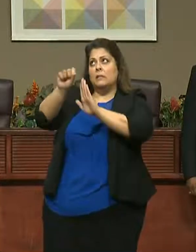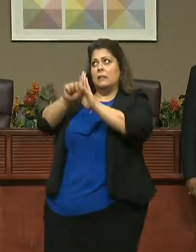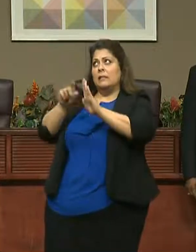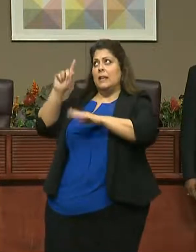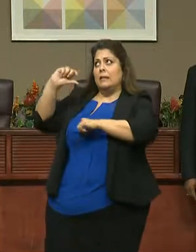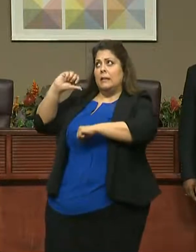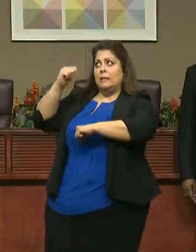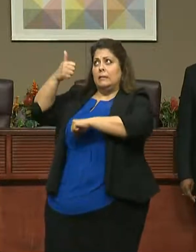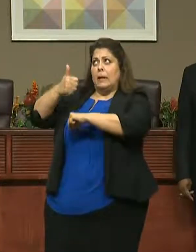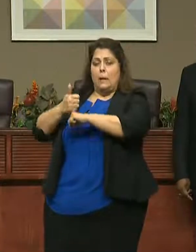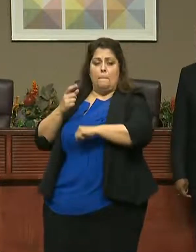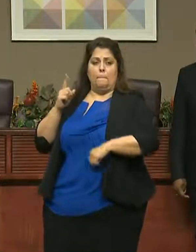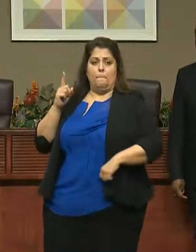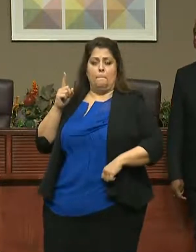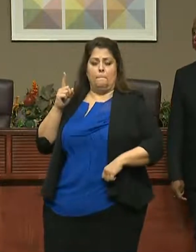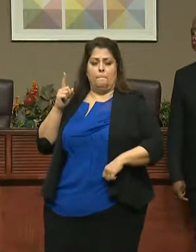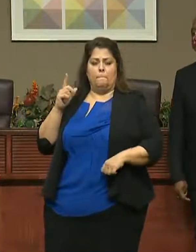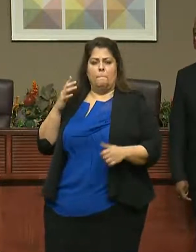quote of